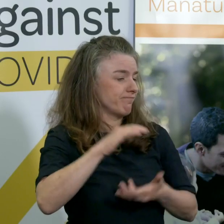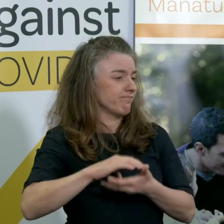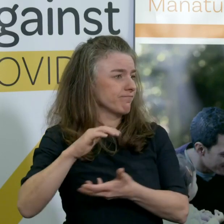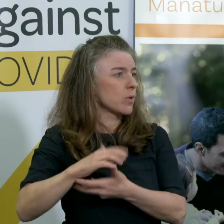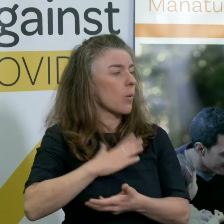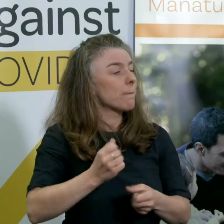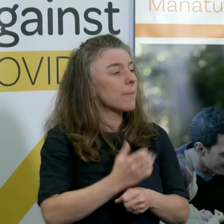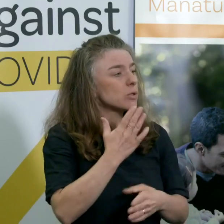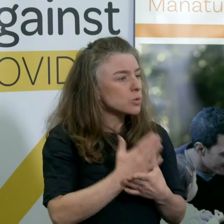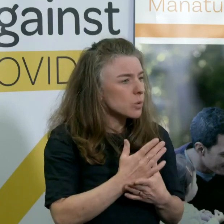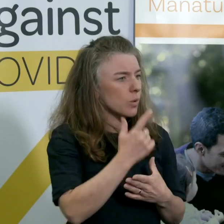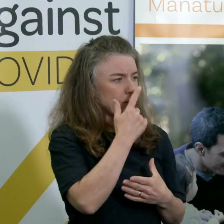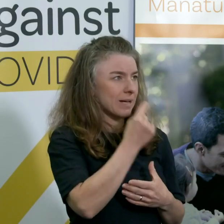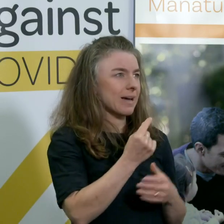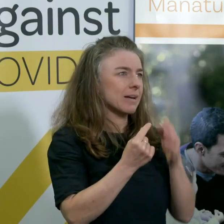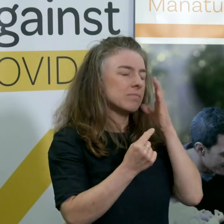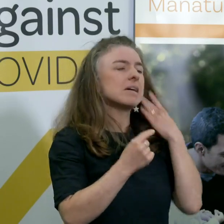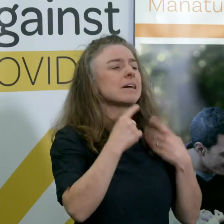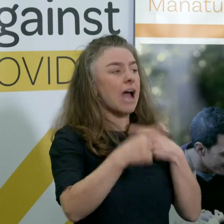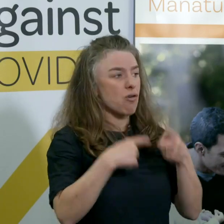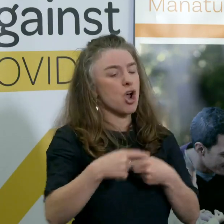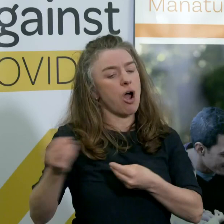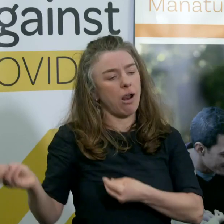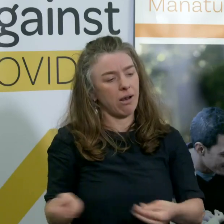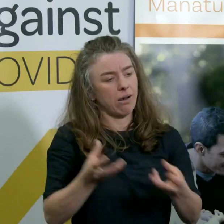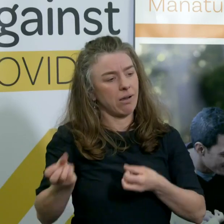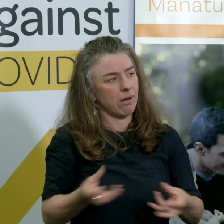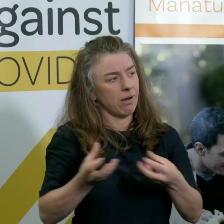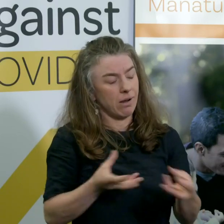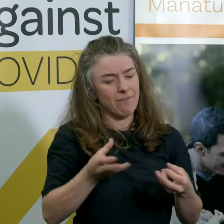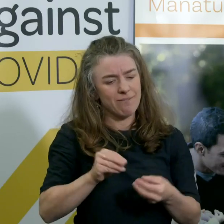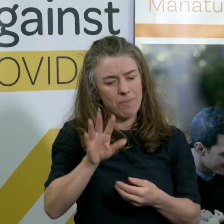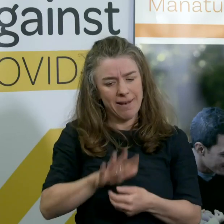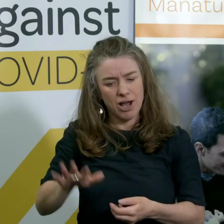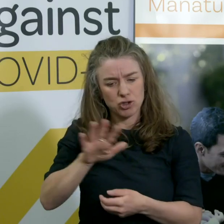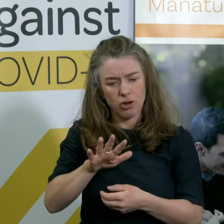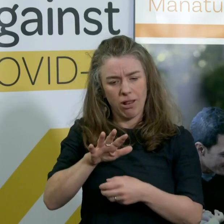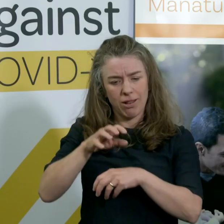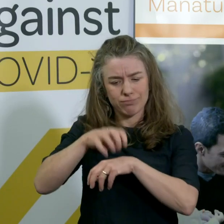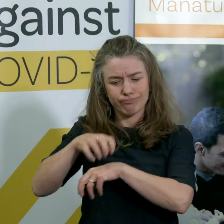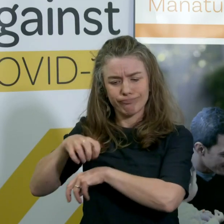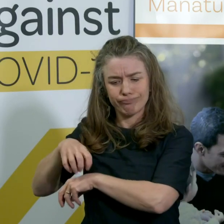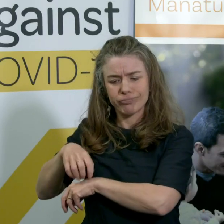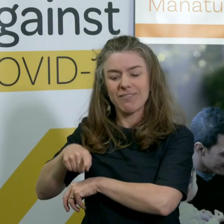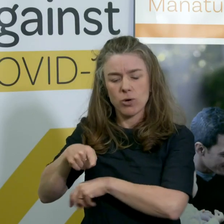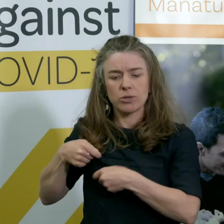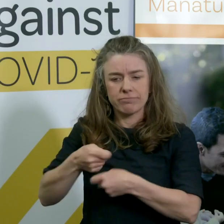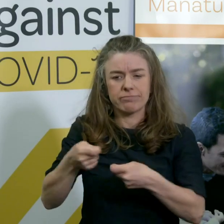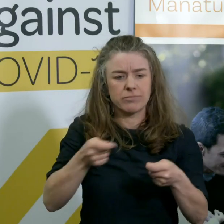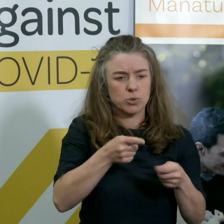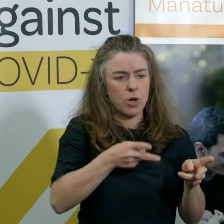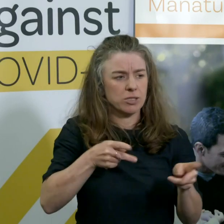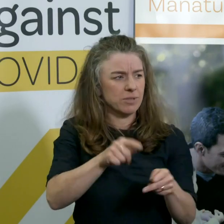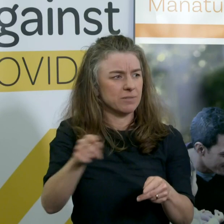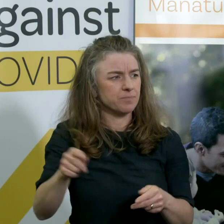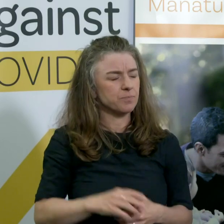is that we can continue the supply from our national stores to those DHBs. Just staying Are we with likely, PPE.